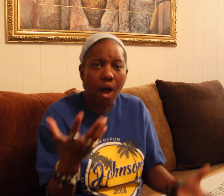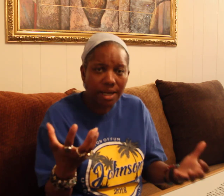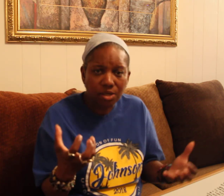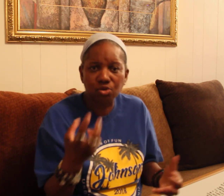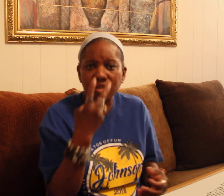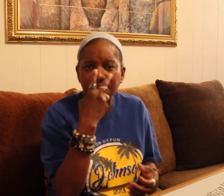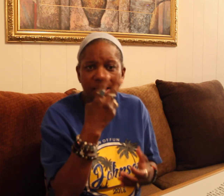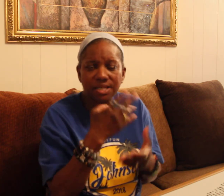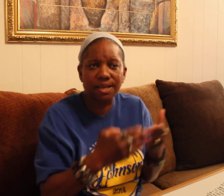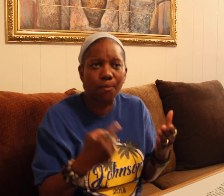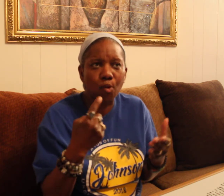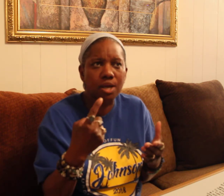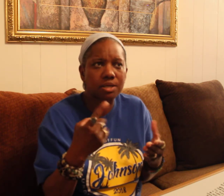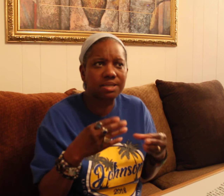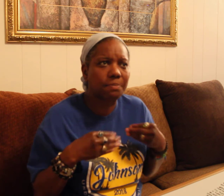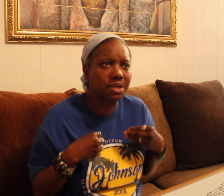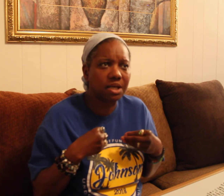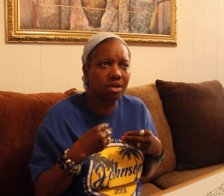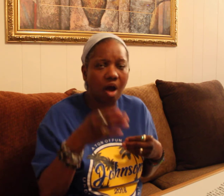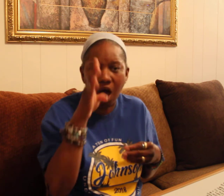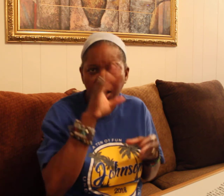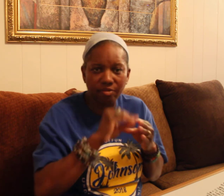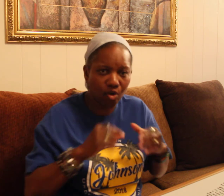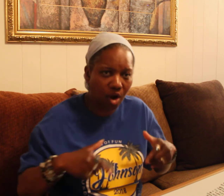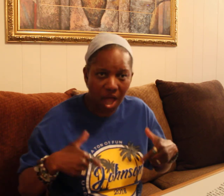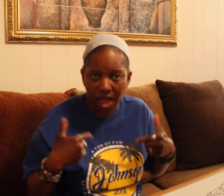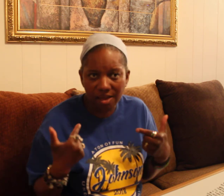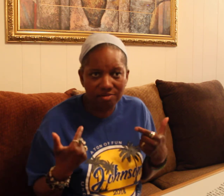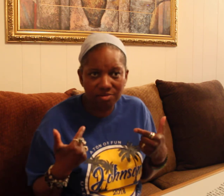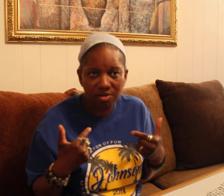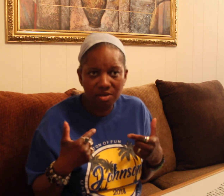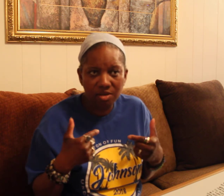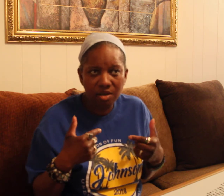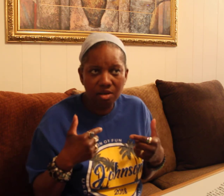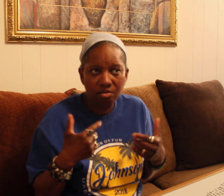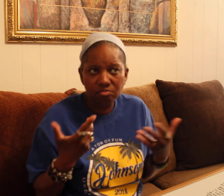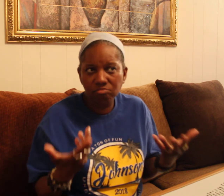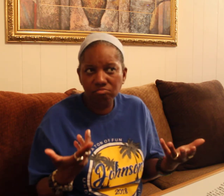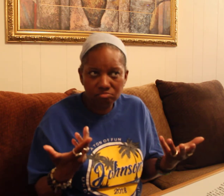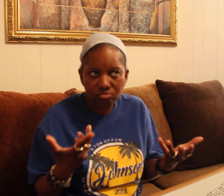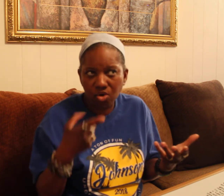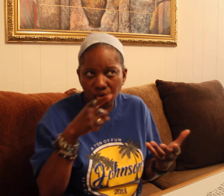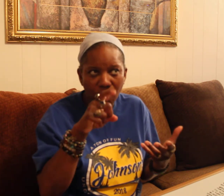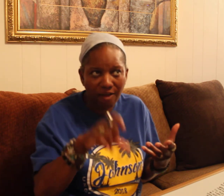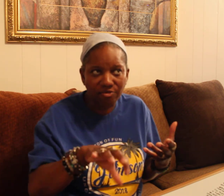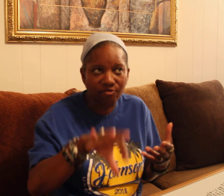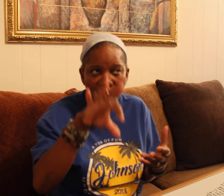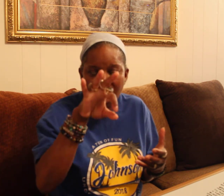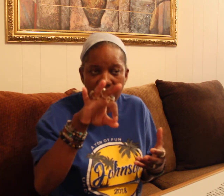wanting to see someone accepting God in their life, you have to find